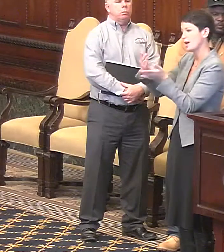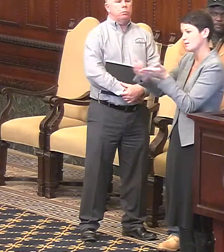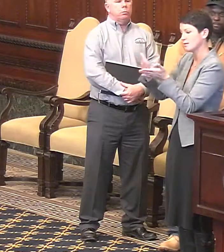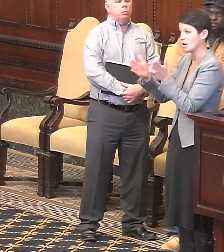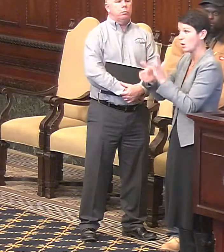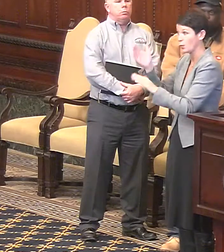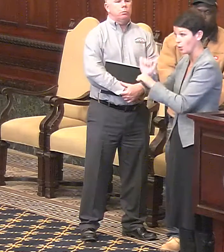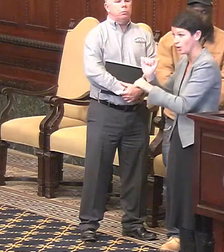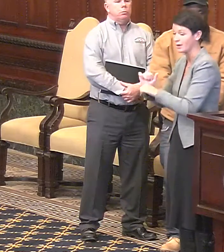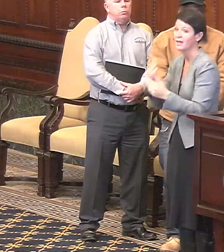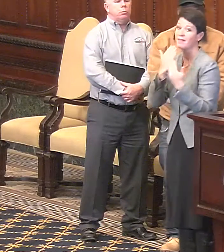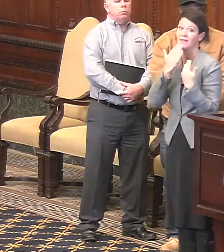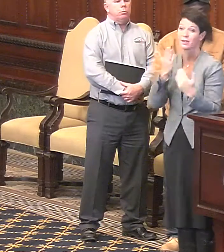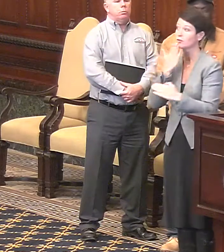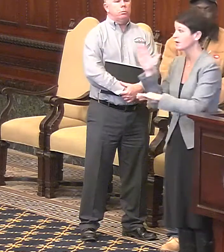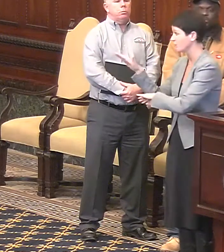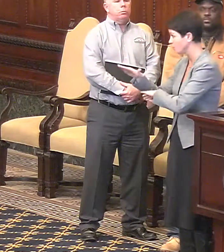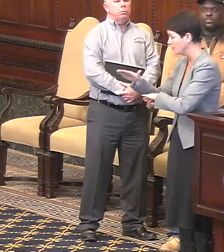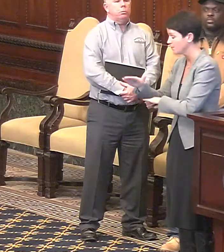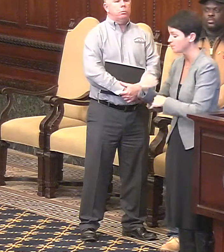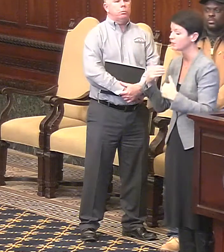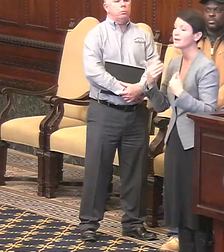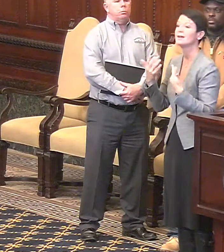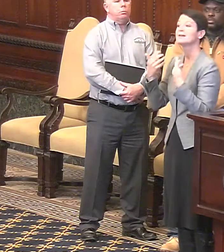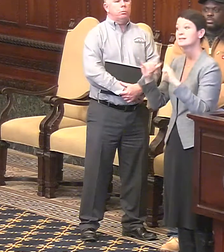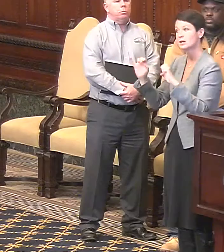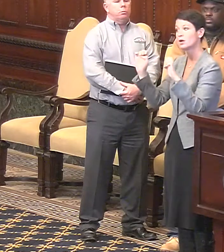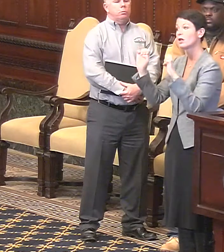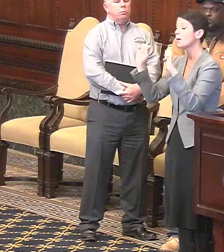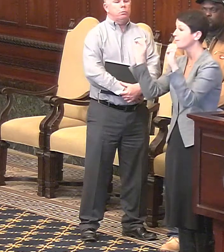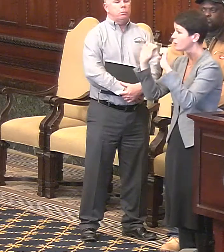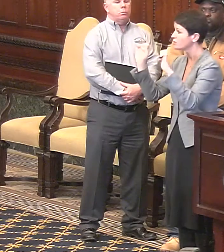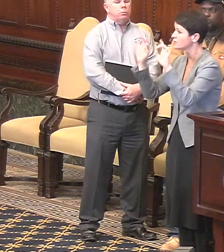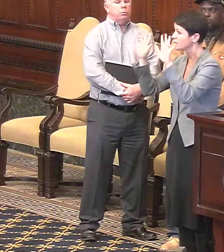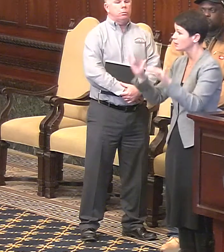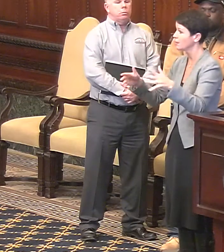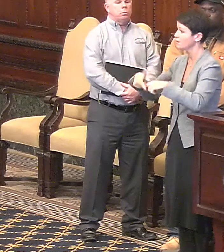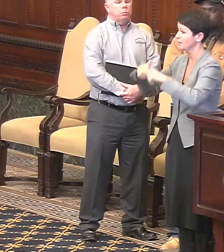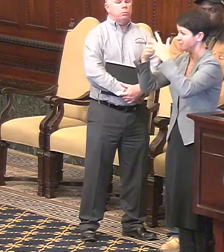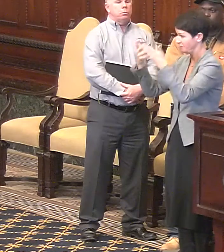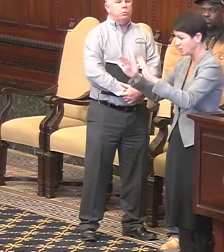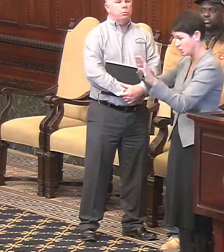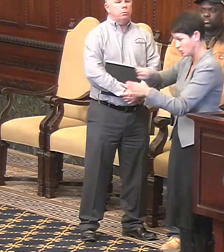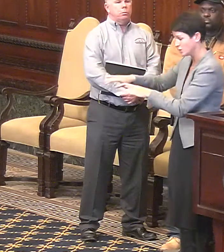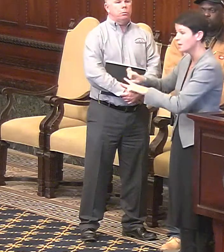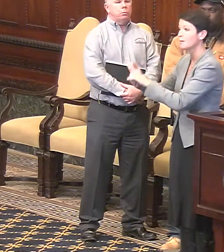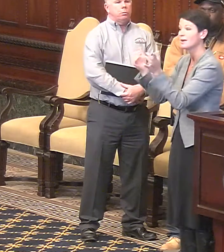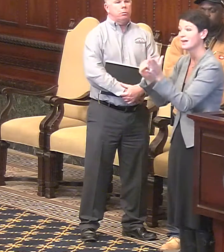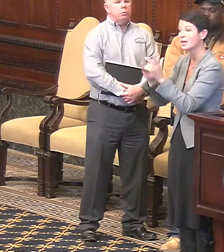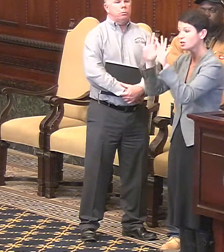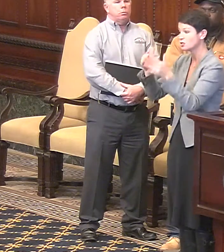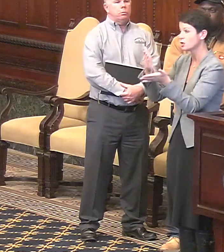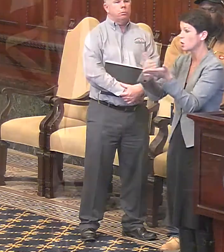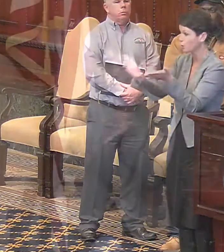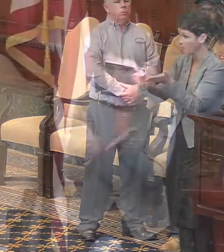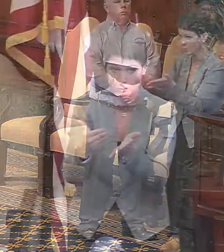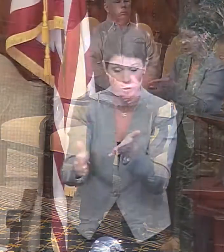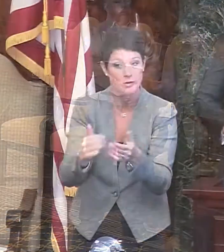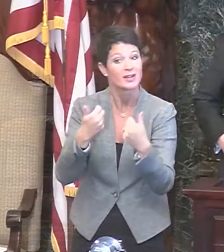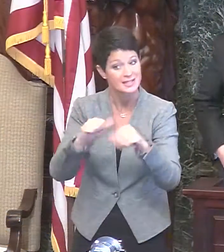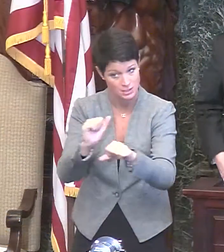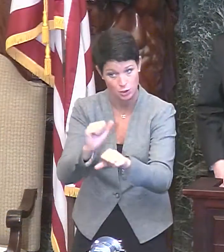Thank you. Good afternoon, everyone. While the snow emergency has been lifted, it is important for citizens to note that the snow removal operations